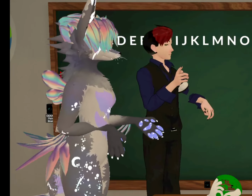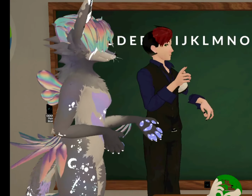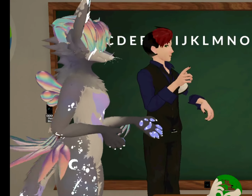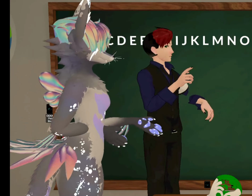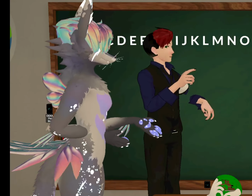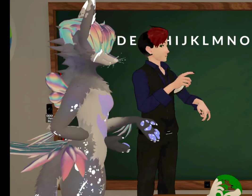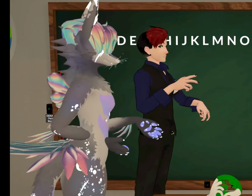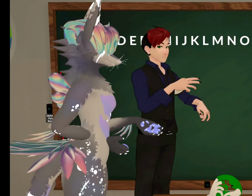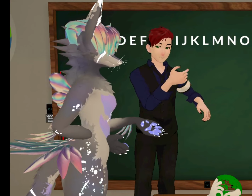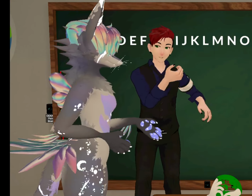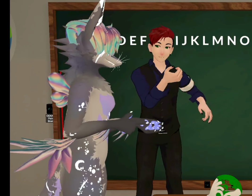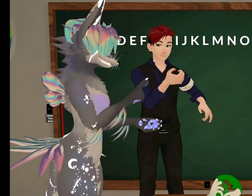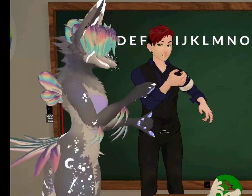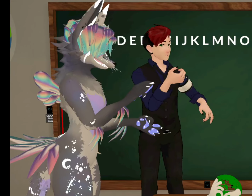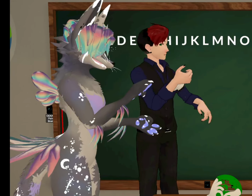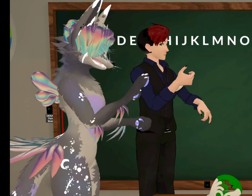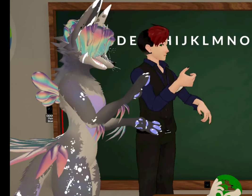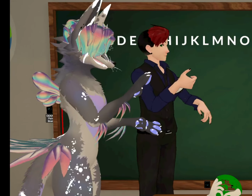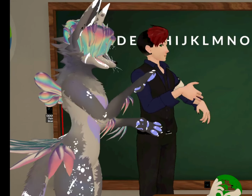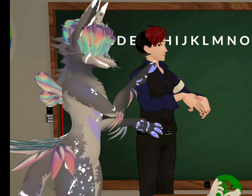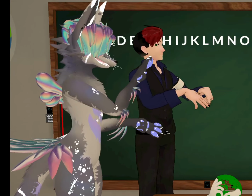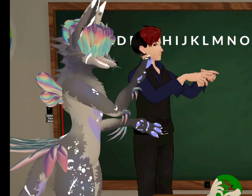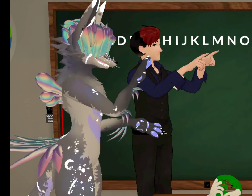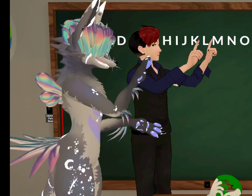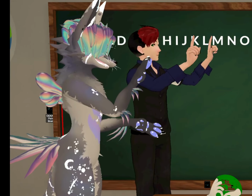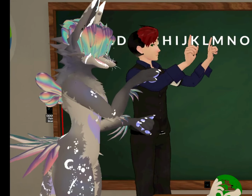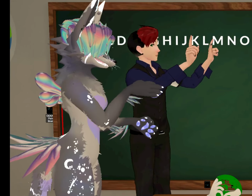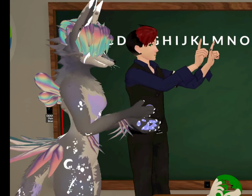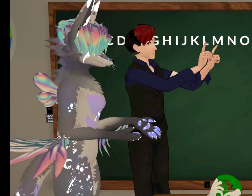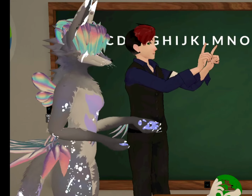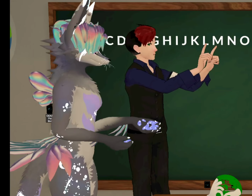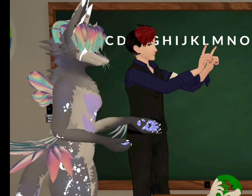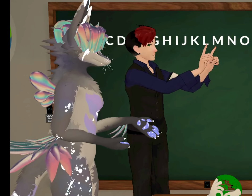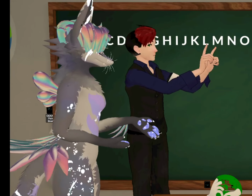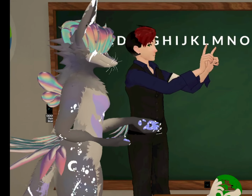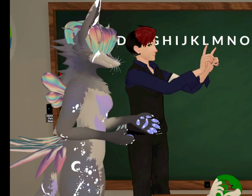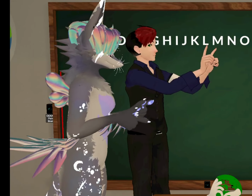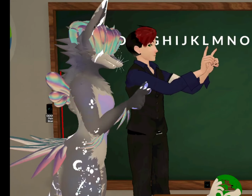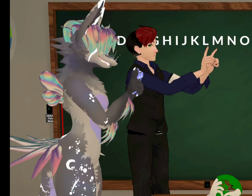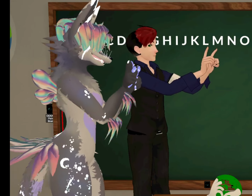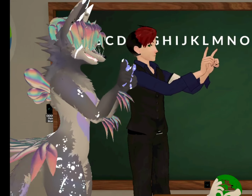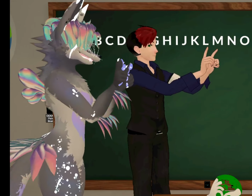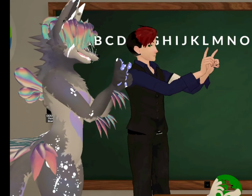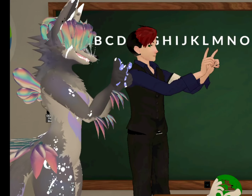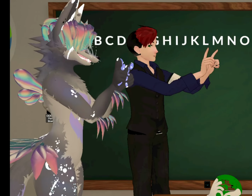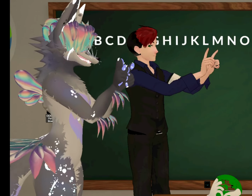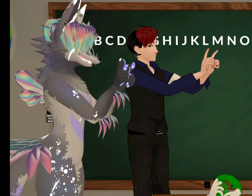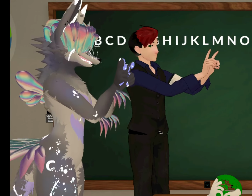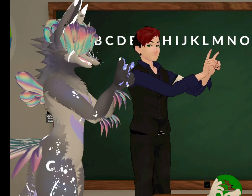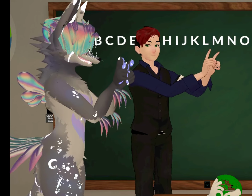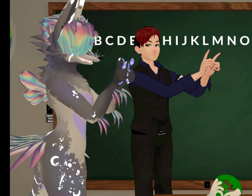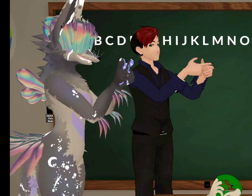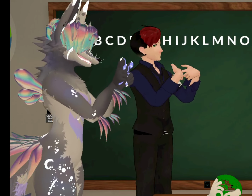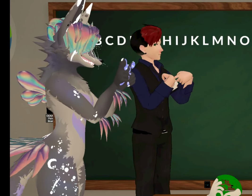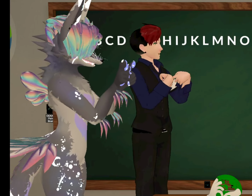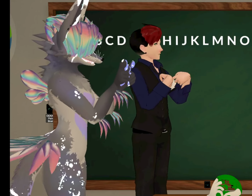is one where general VR can't do this, so they have to do the two L's and put them together to make a W. Us